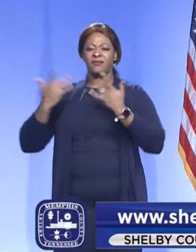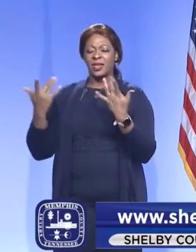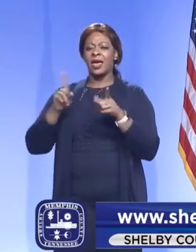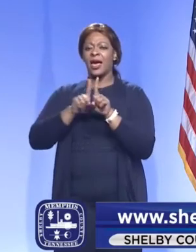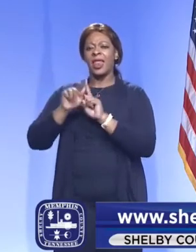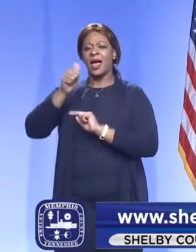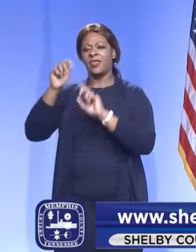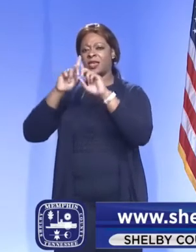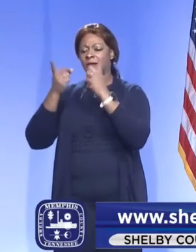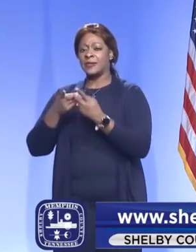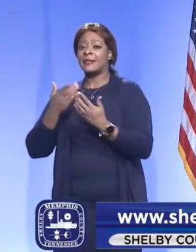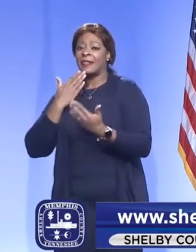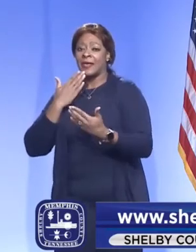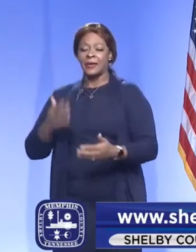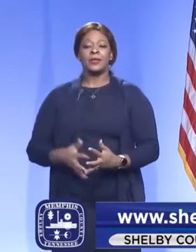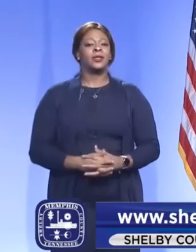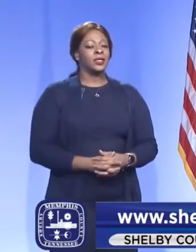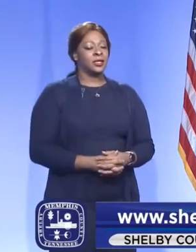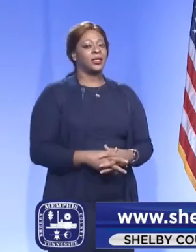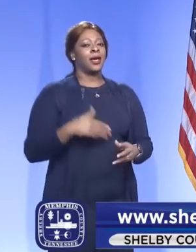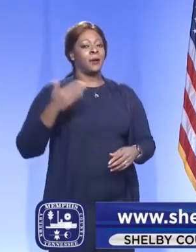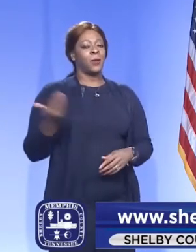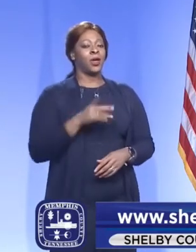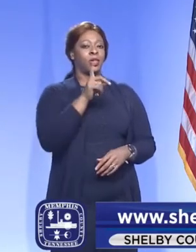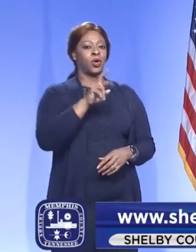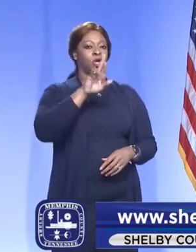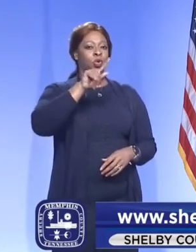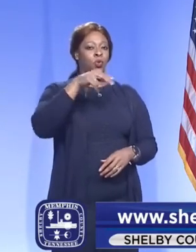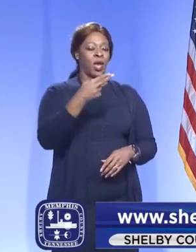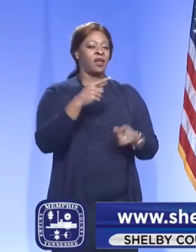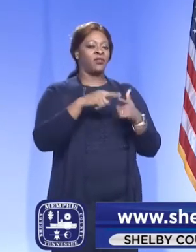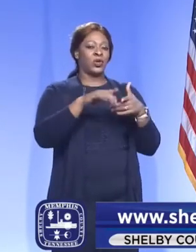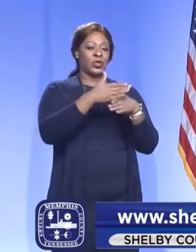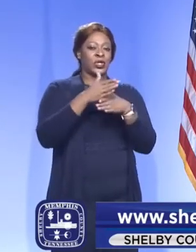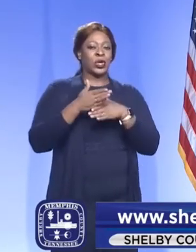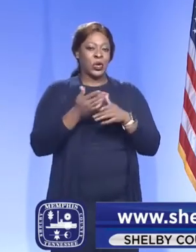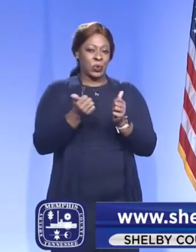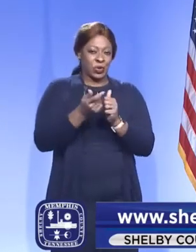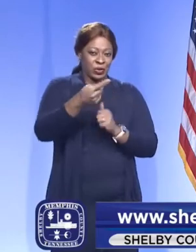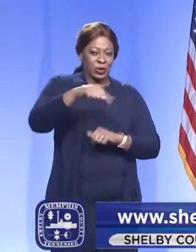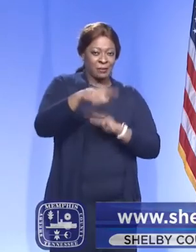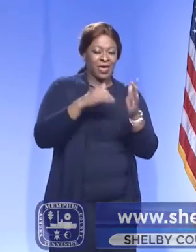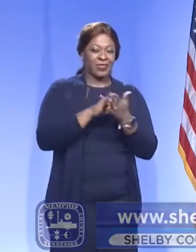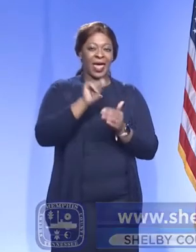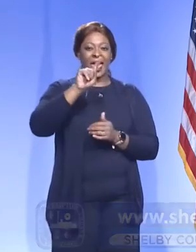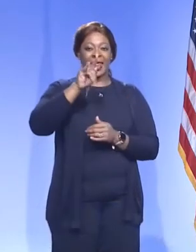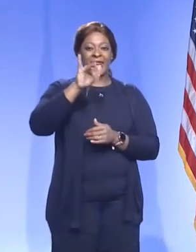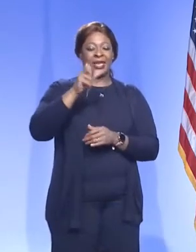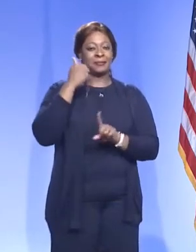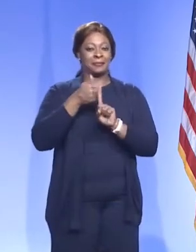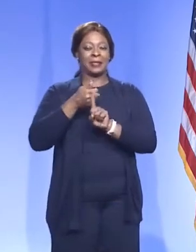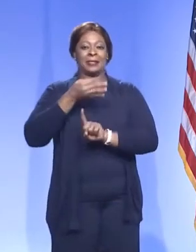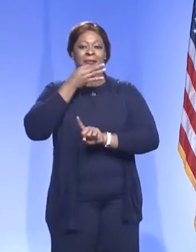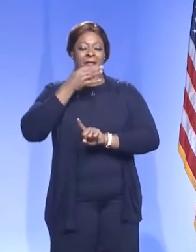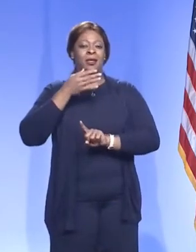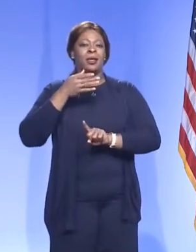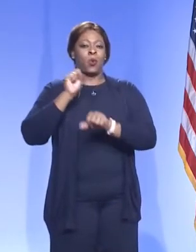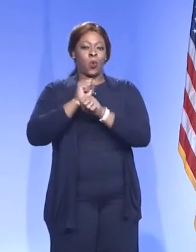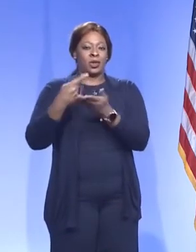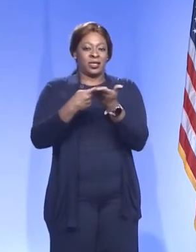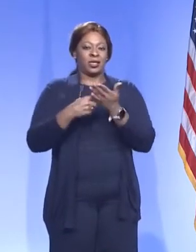And then my follow-up is about the return to athletics for Shelby County schools. I was interested in the